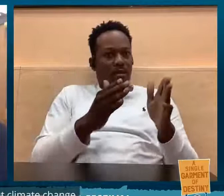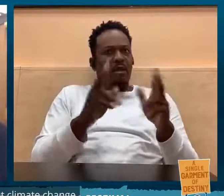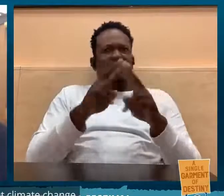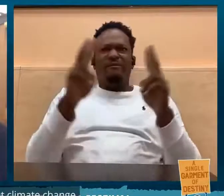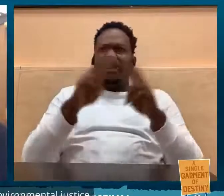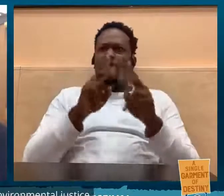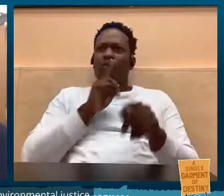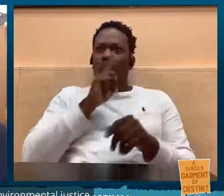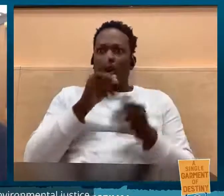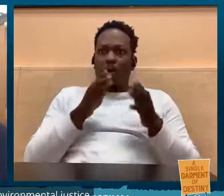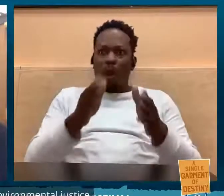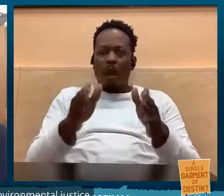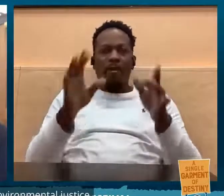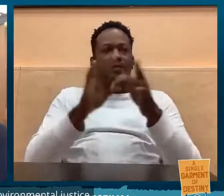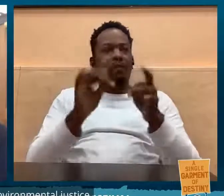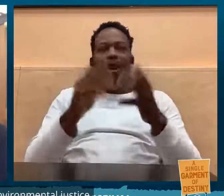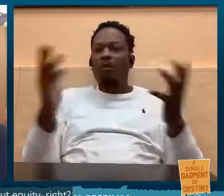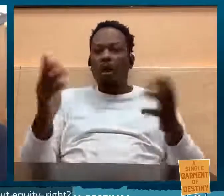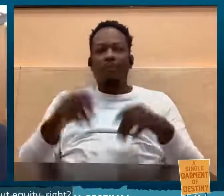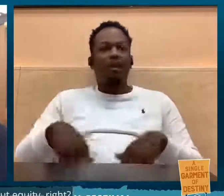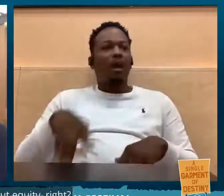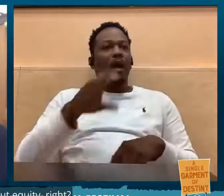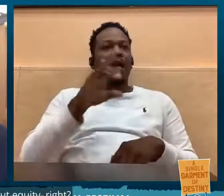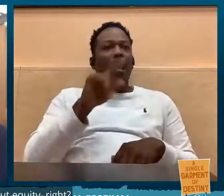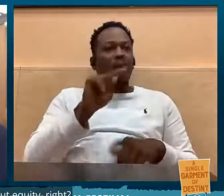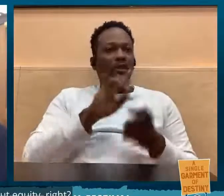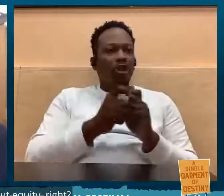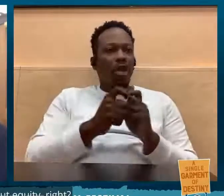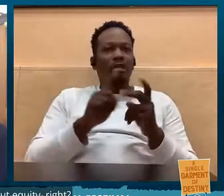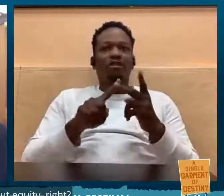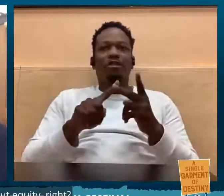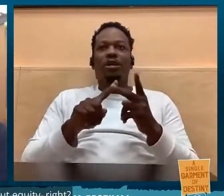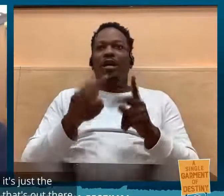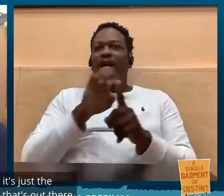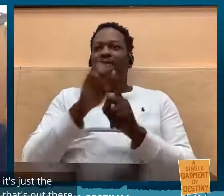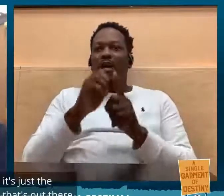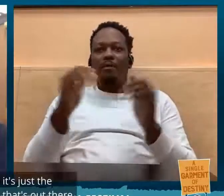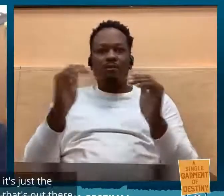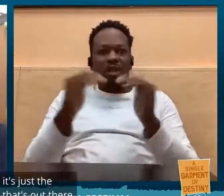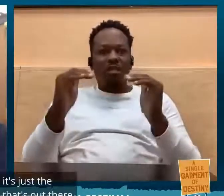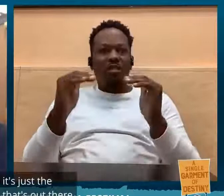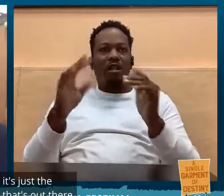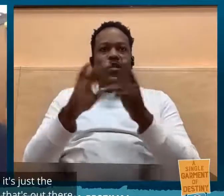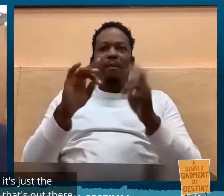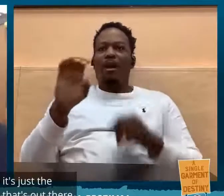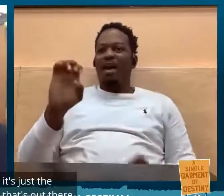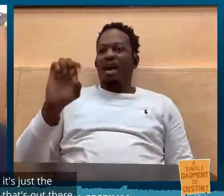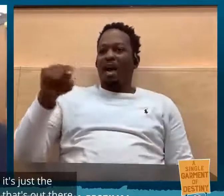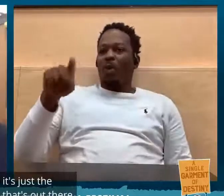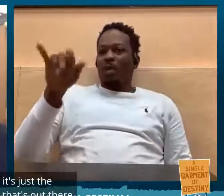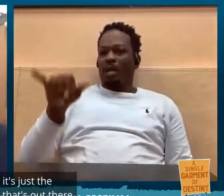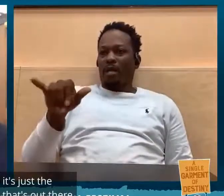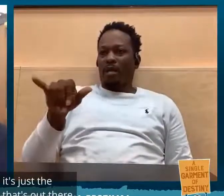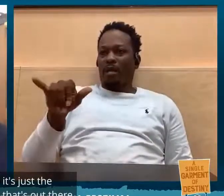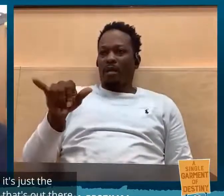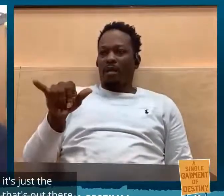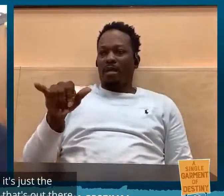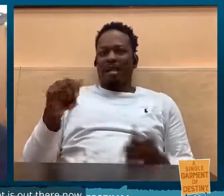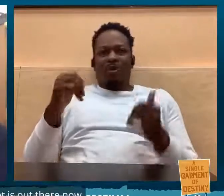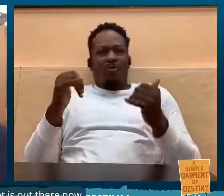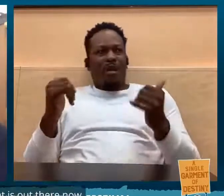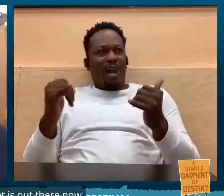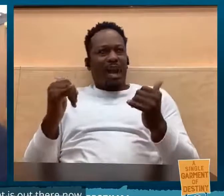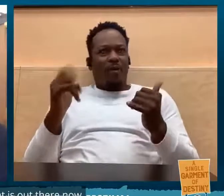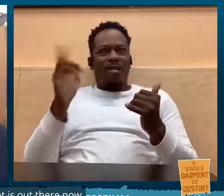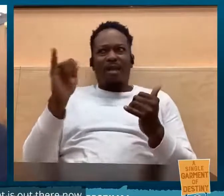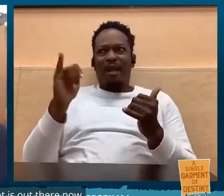about climate change, talking about environmental justice, talking about equity, right? And so it's just the momentum that's out there,